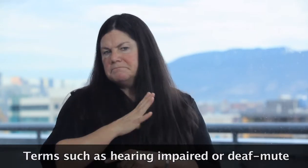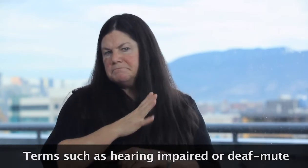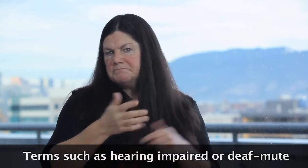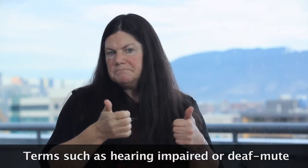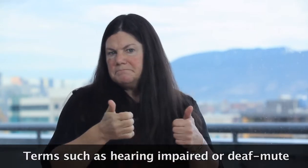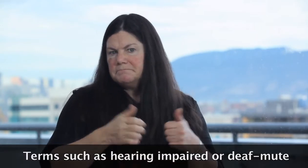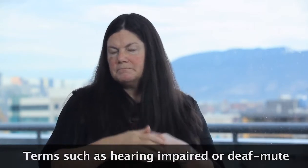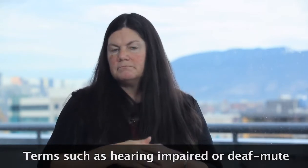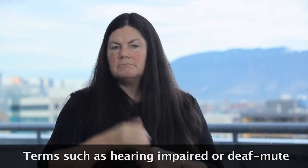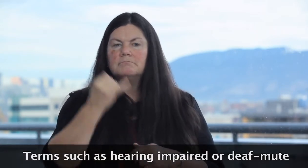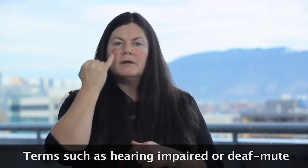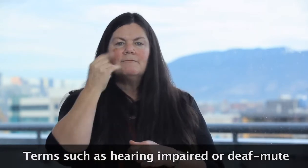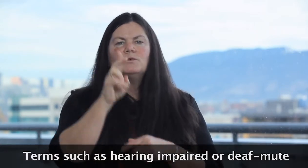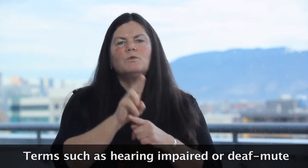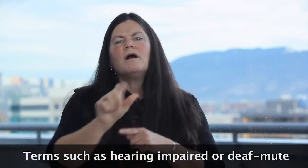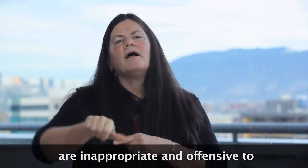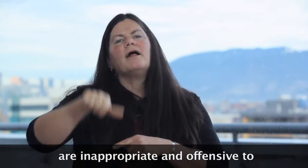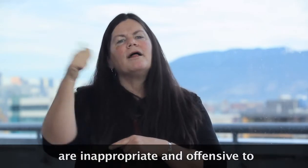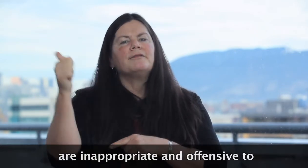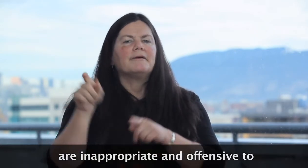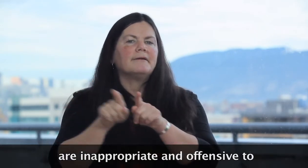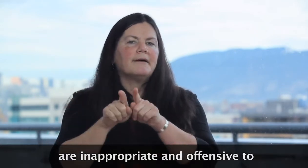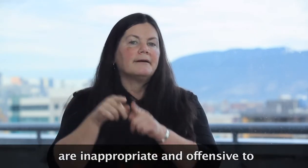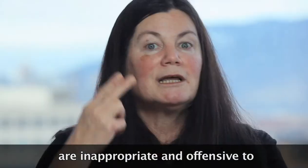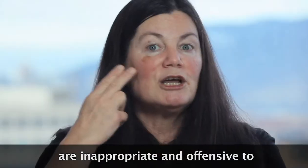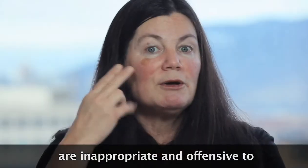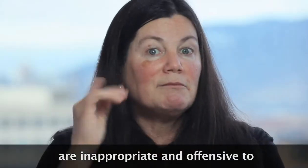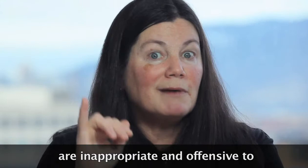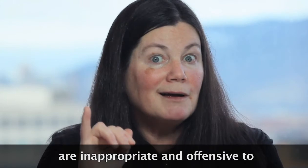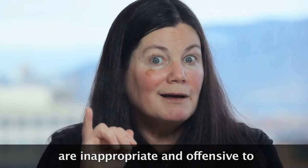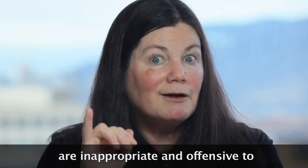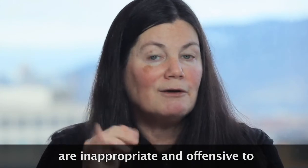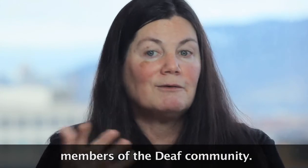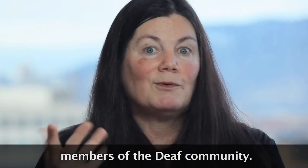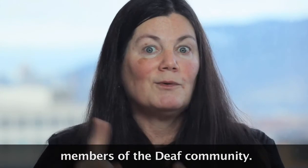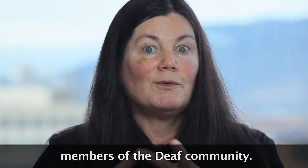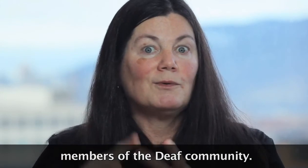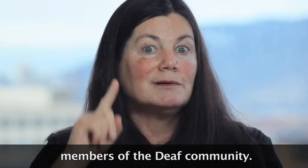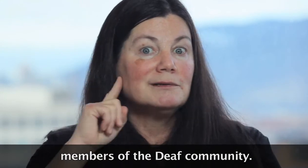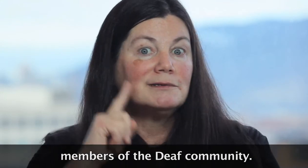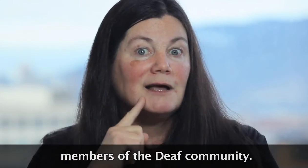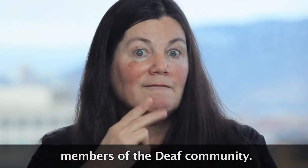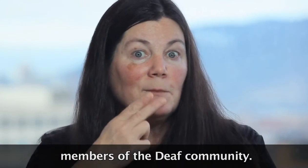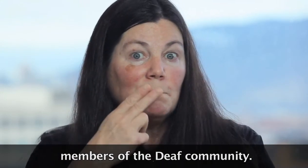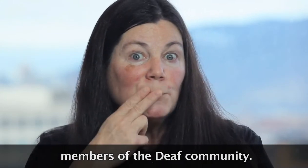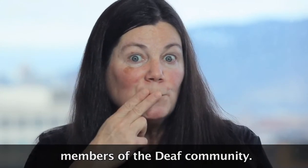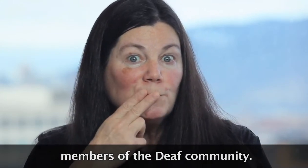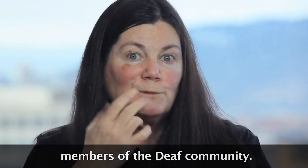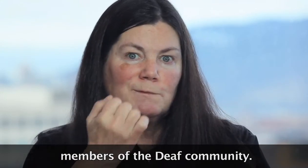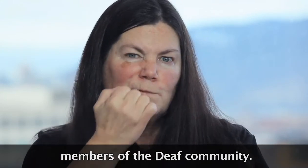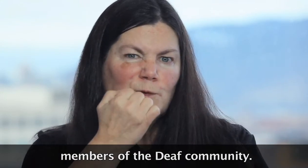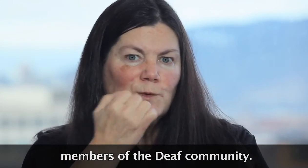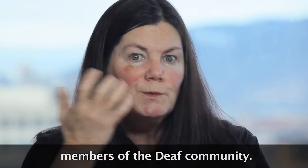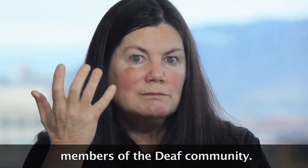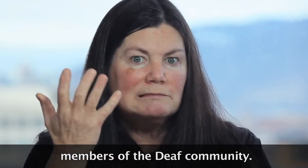Terms such as hearing impaired or deaf-mute are inappropriate and offensive to members of the deaf community.